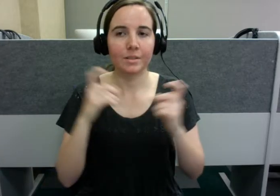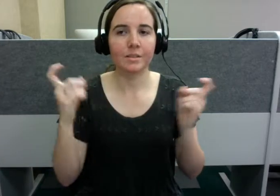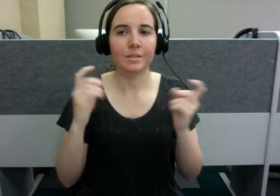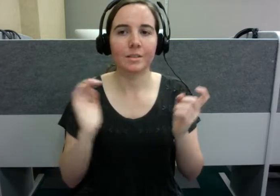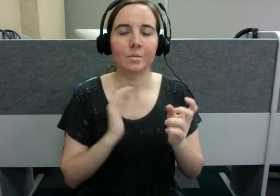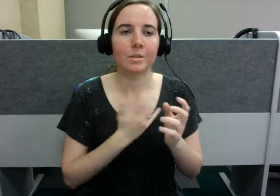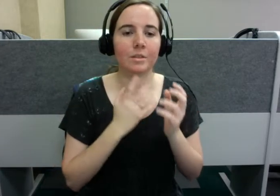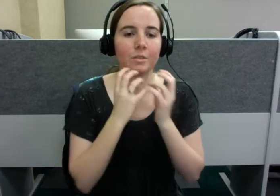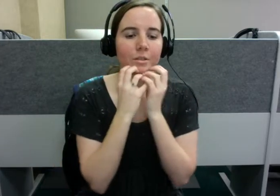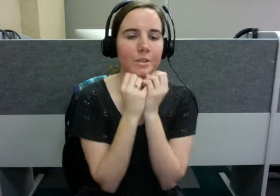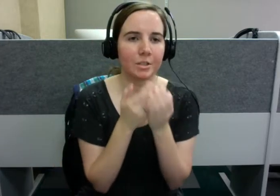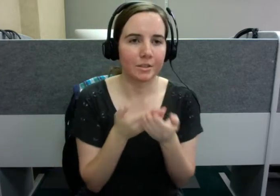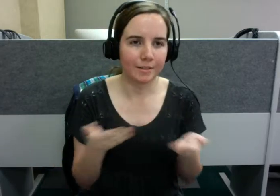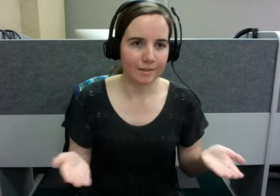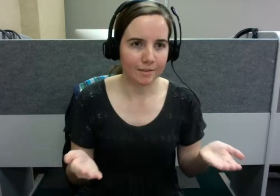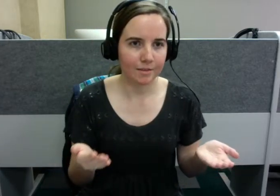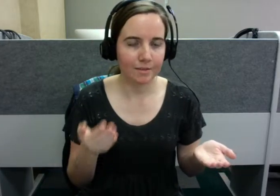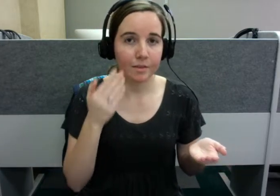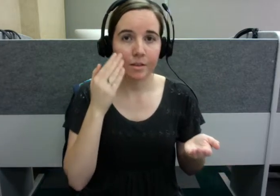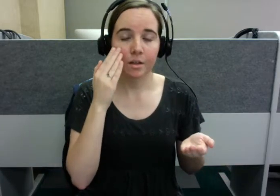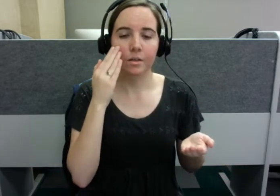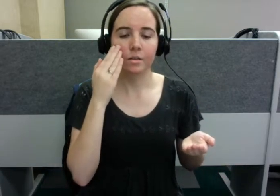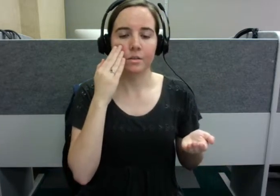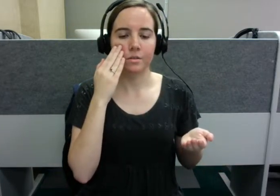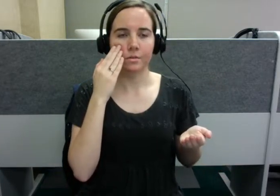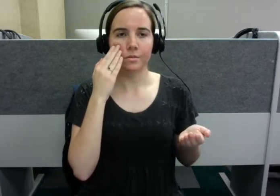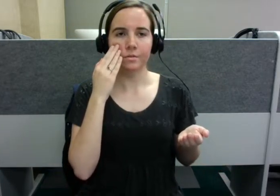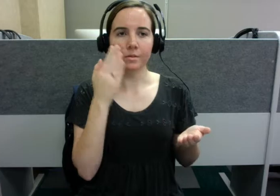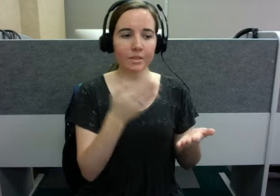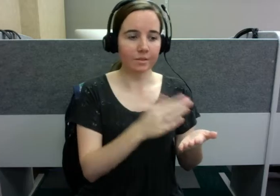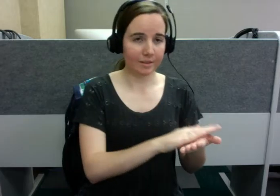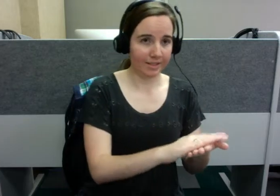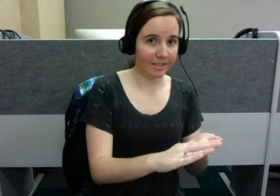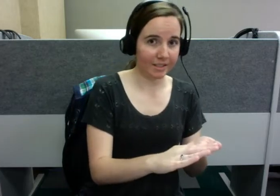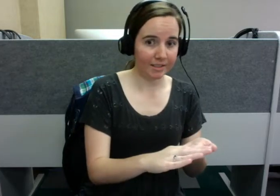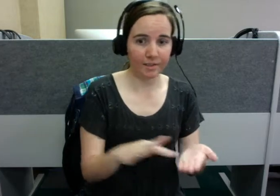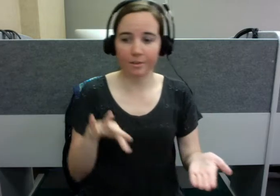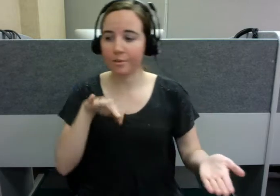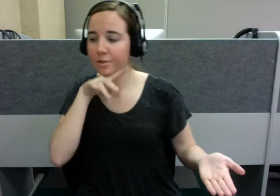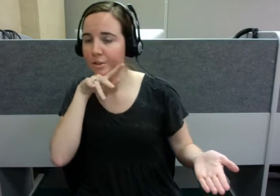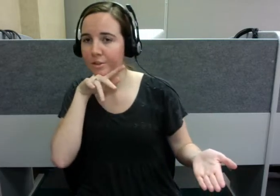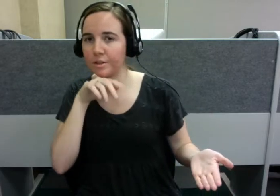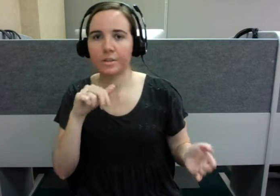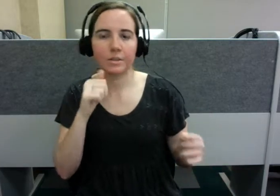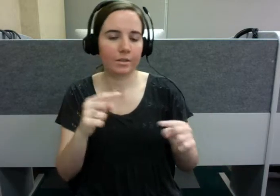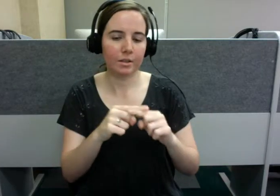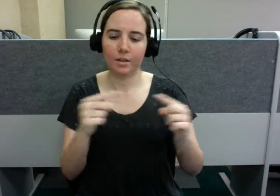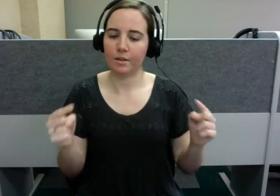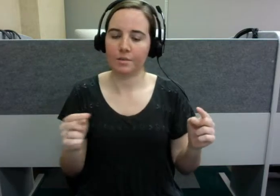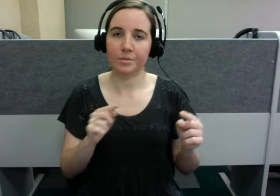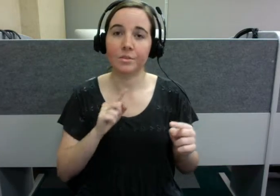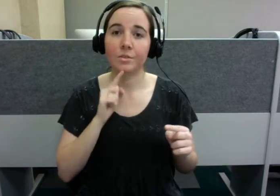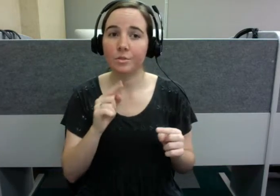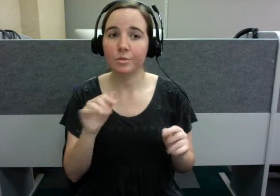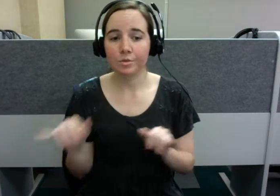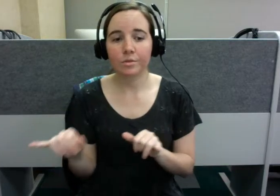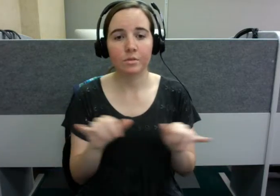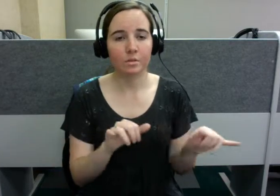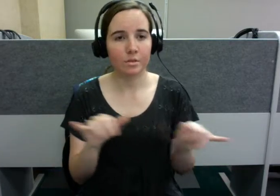dirty aren't opposites. They're two sides of the same coin. Just like innovation and imitation, like risk and responsibility,